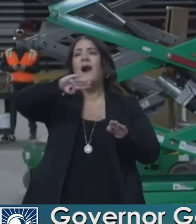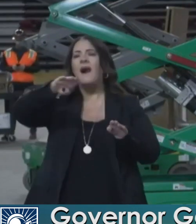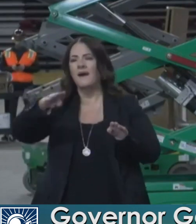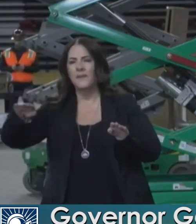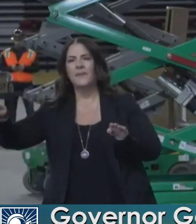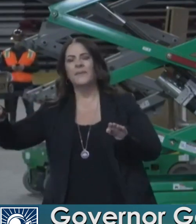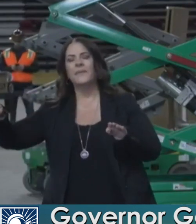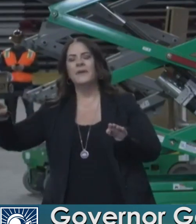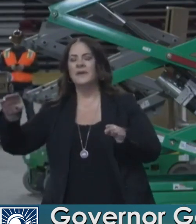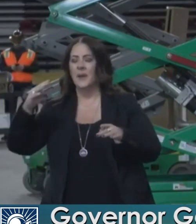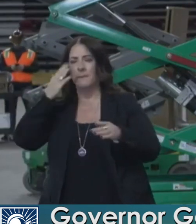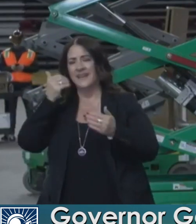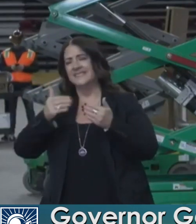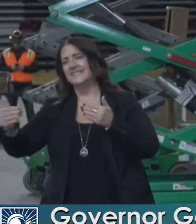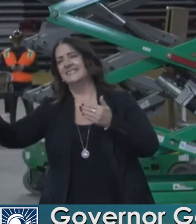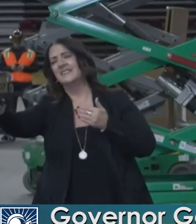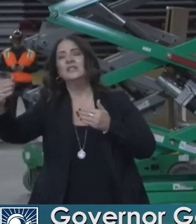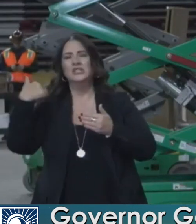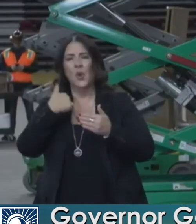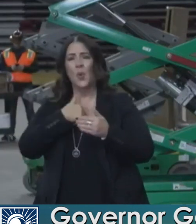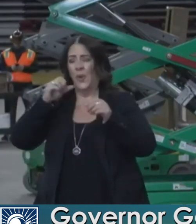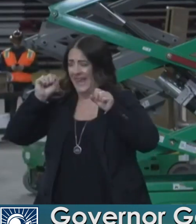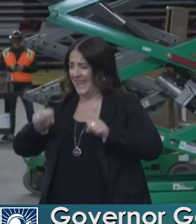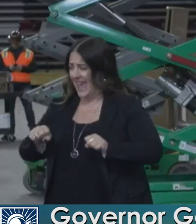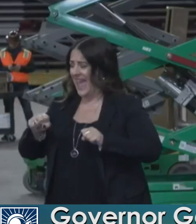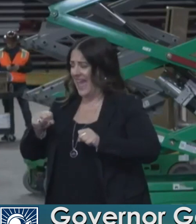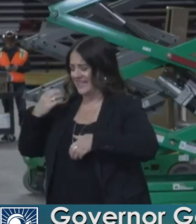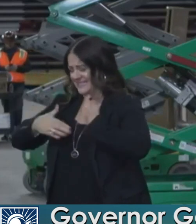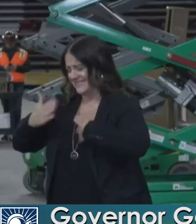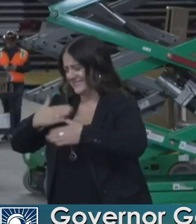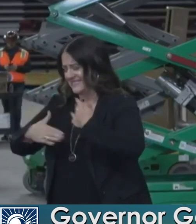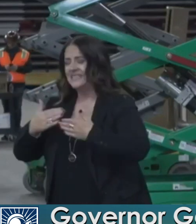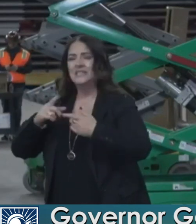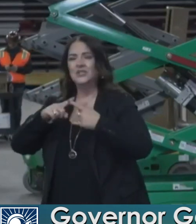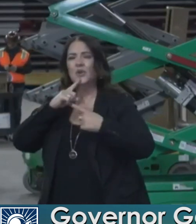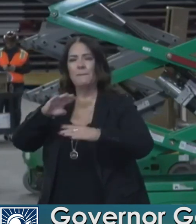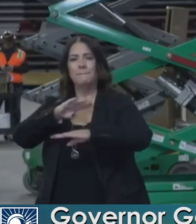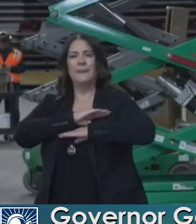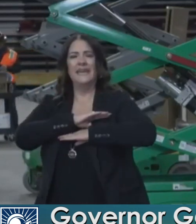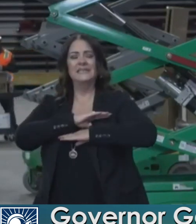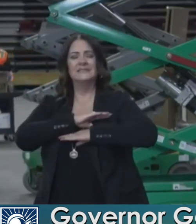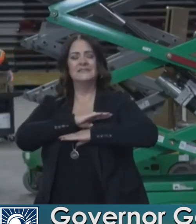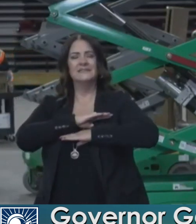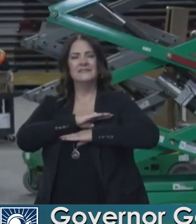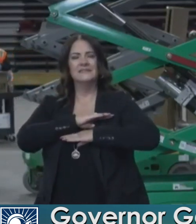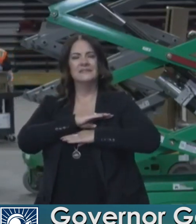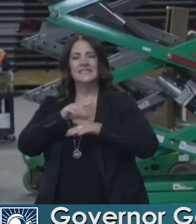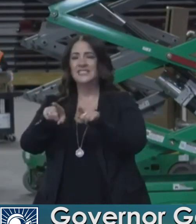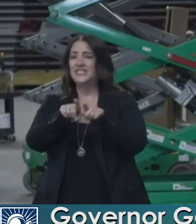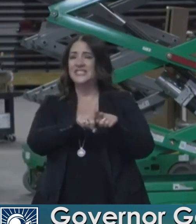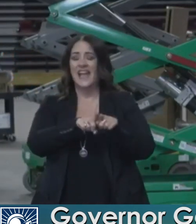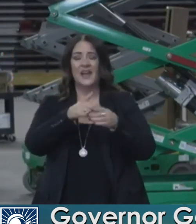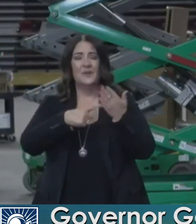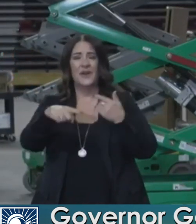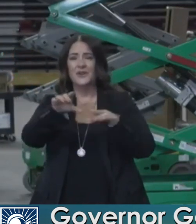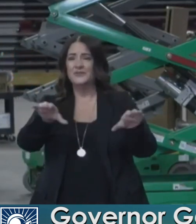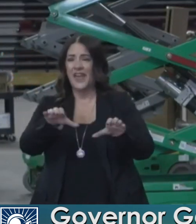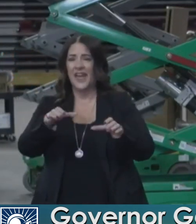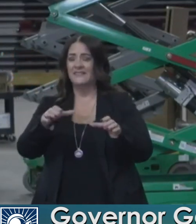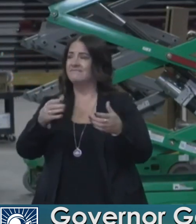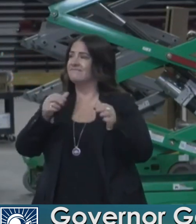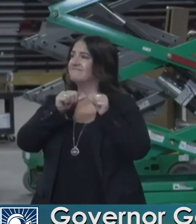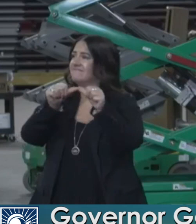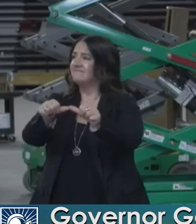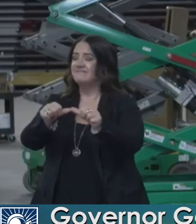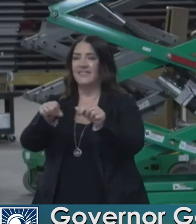the days and weeks to do exactly what you see being done right behind me here at Sleep Train Arena. Speaking